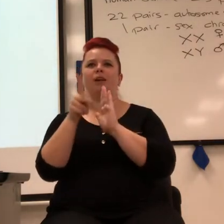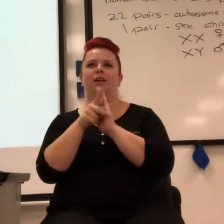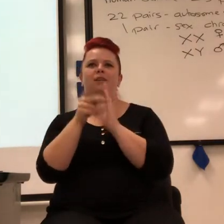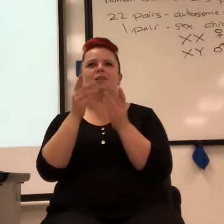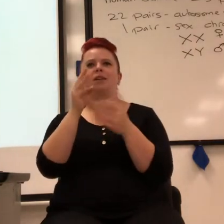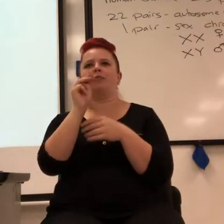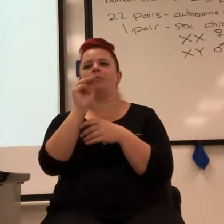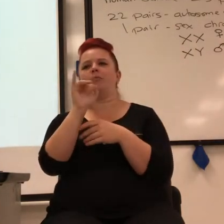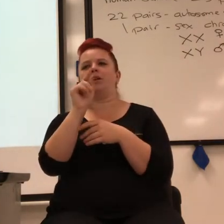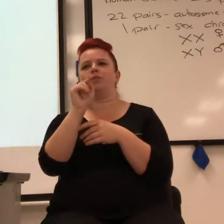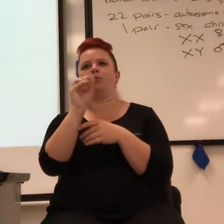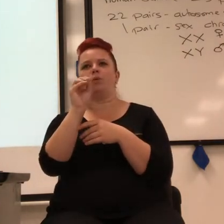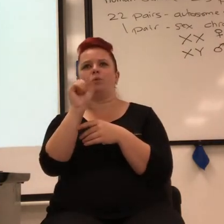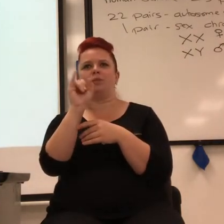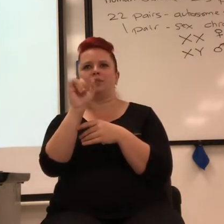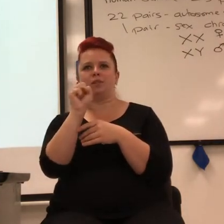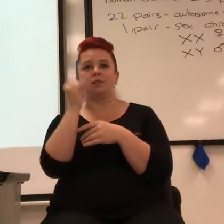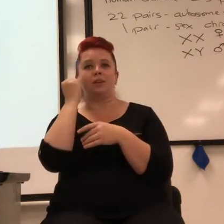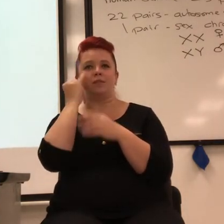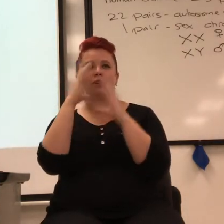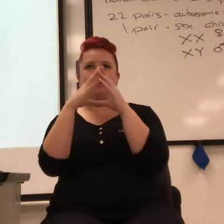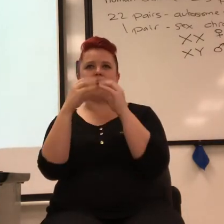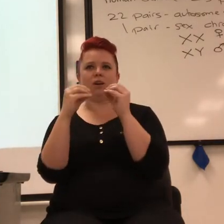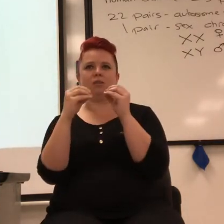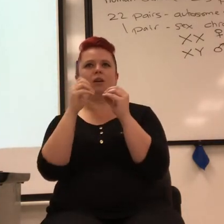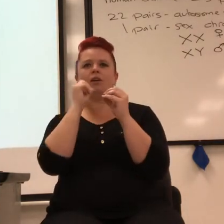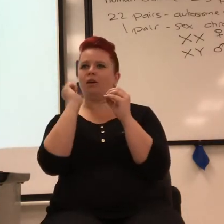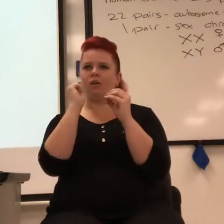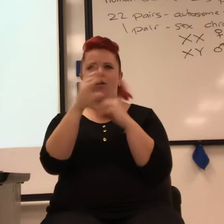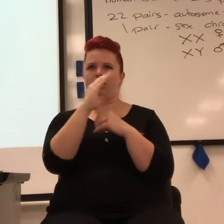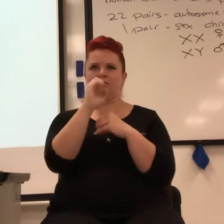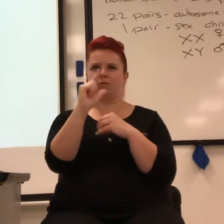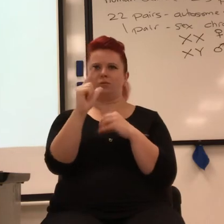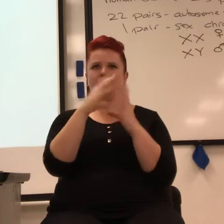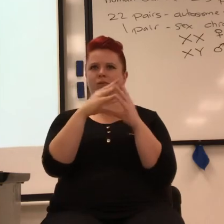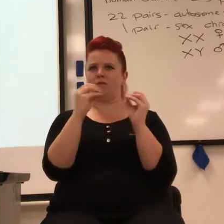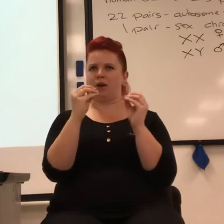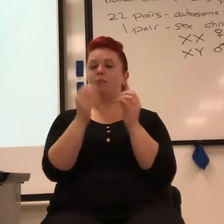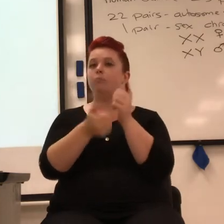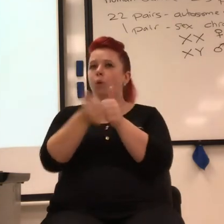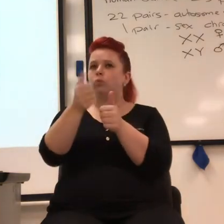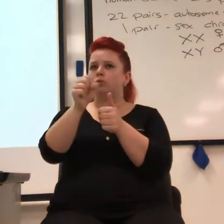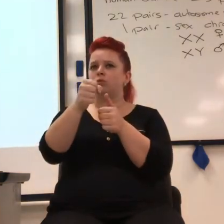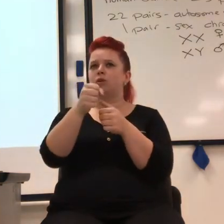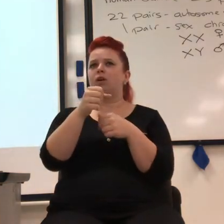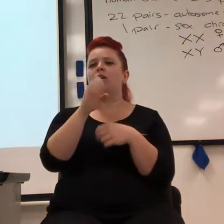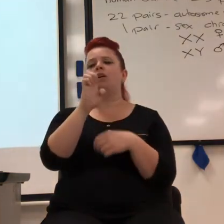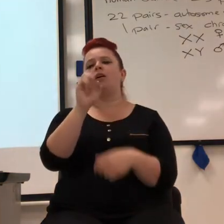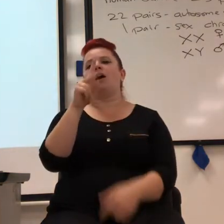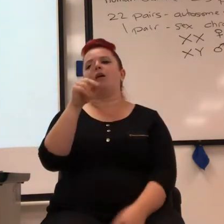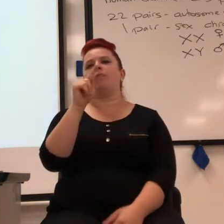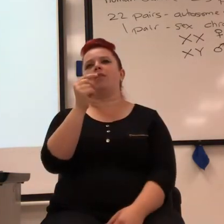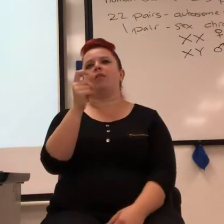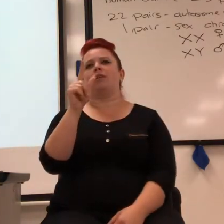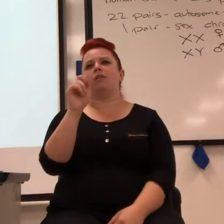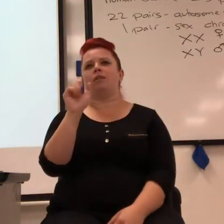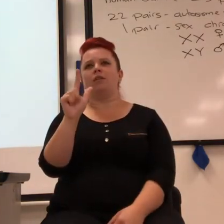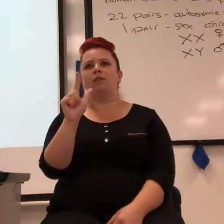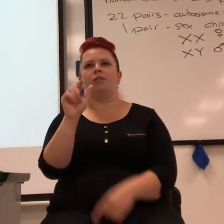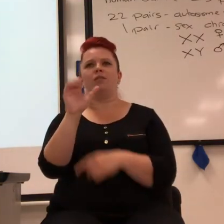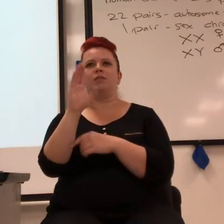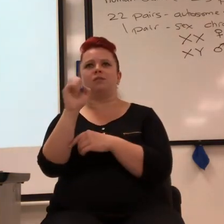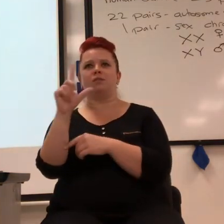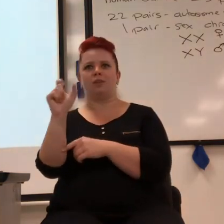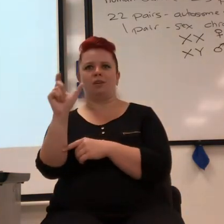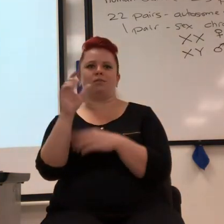of mitosis during its life. Now, not all cells divide. Most do. Epithelial cells are really good at dividing, right?